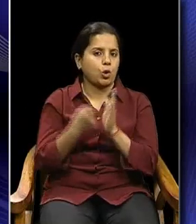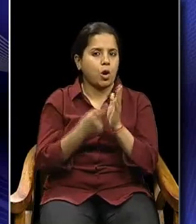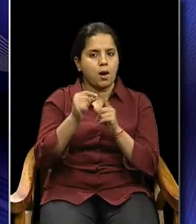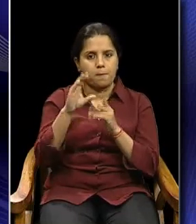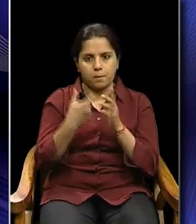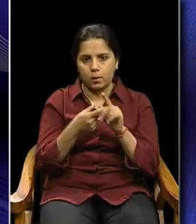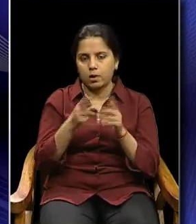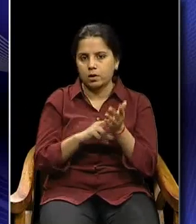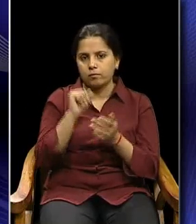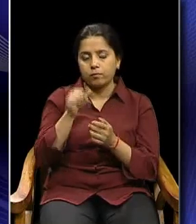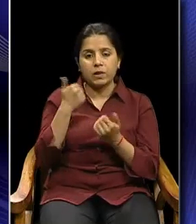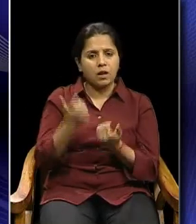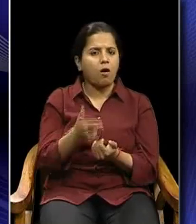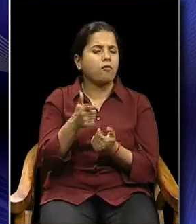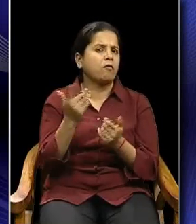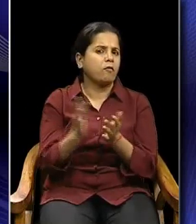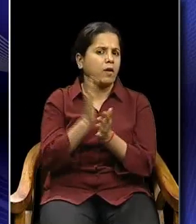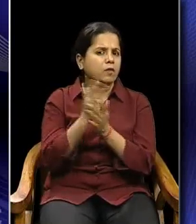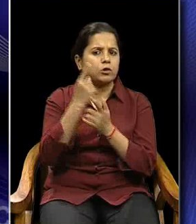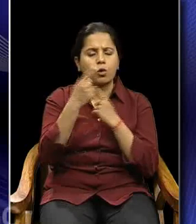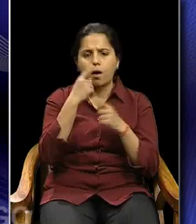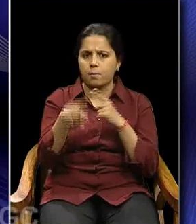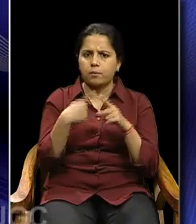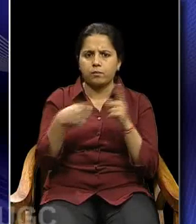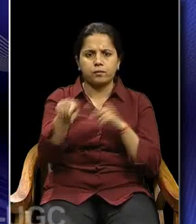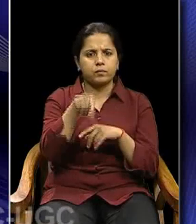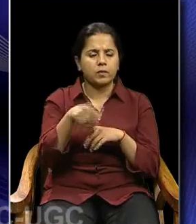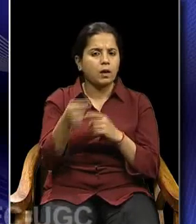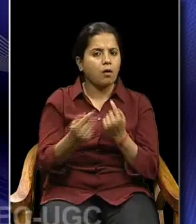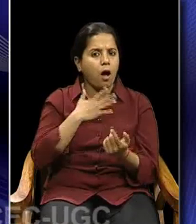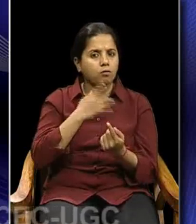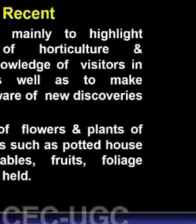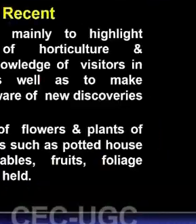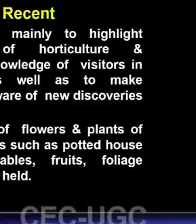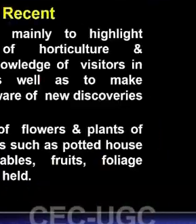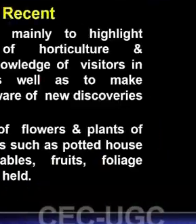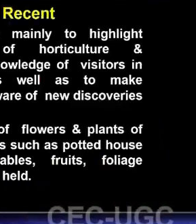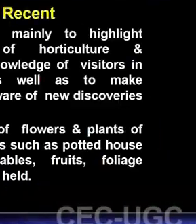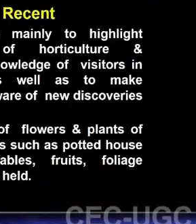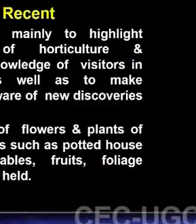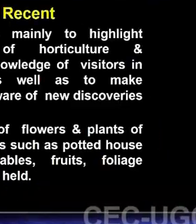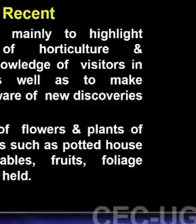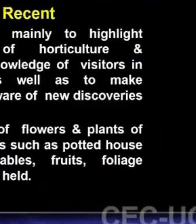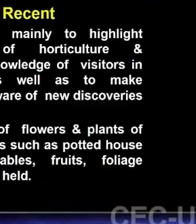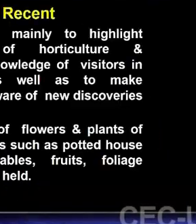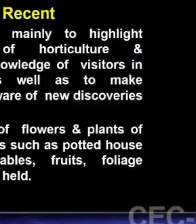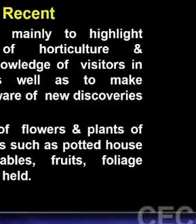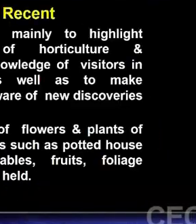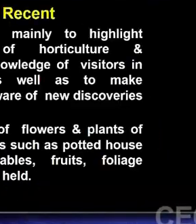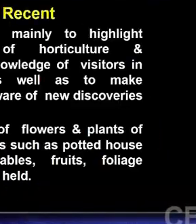this festival, when you talk about the garden festival, then it highlights the importance of the horticulture and